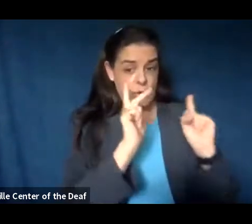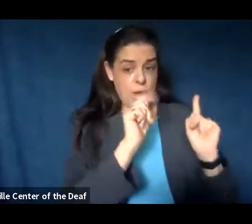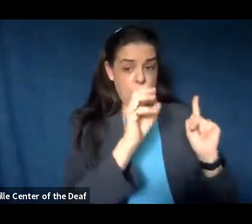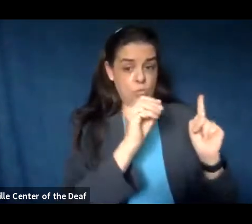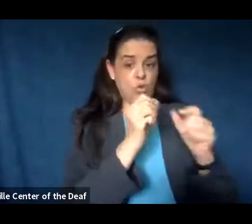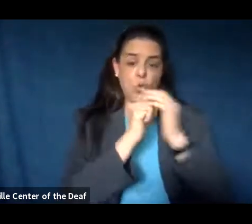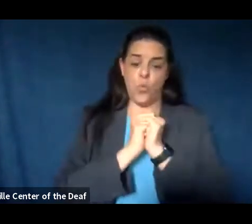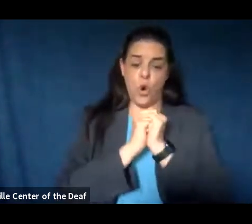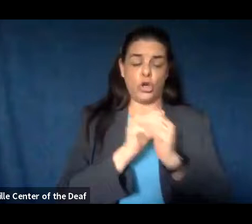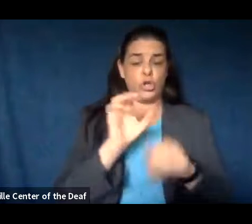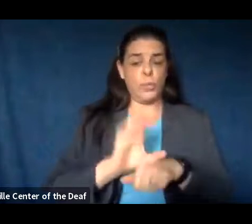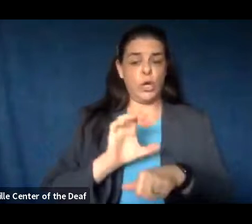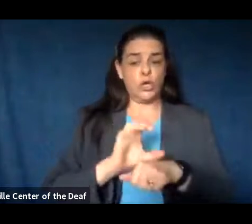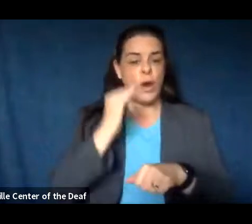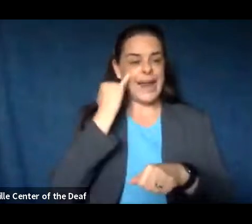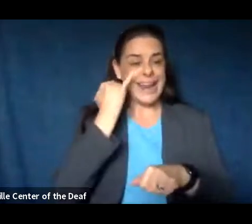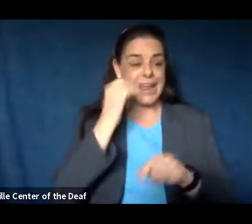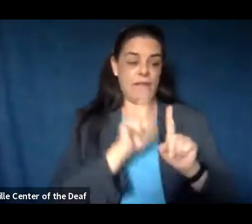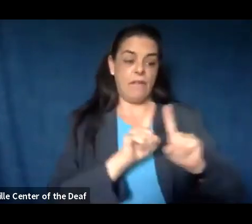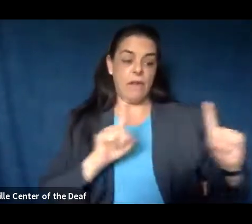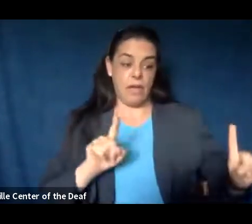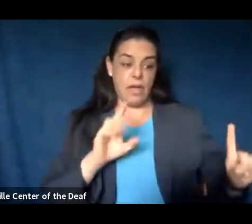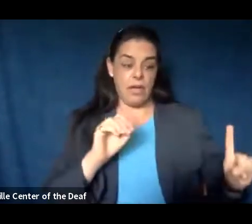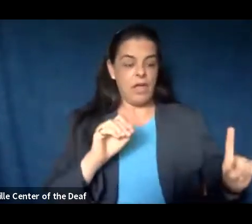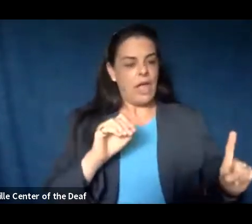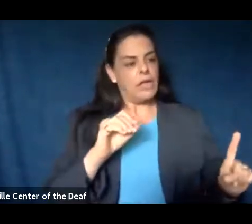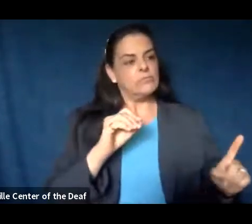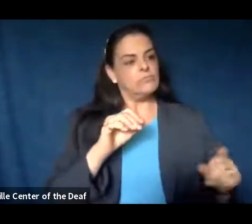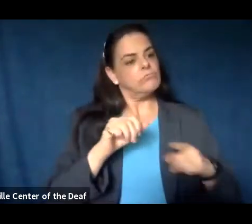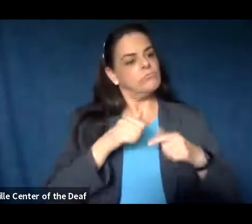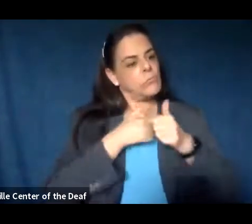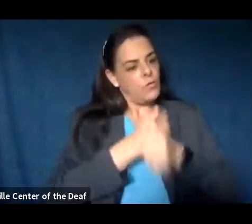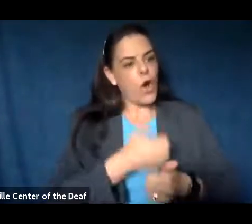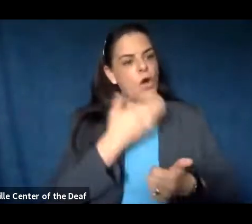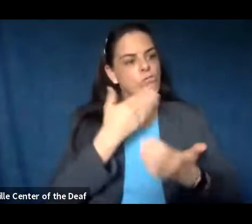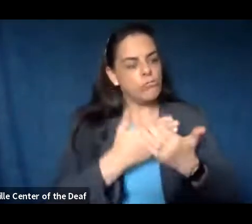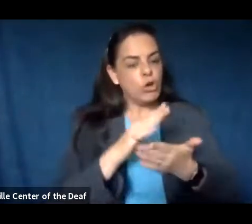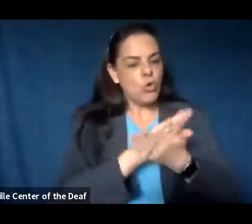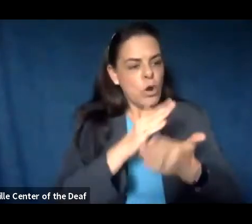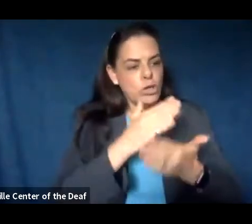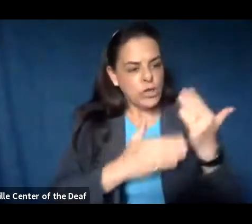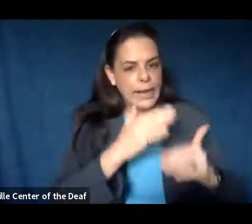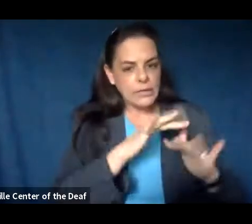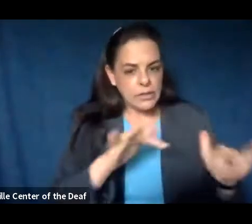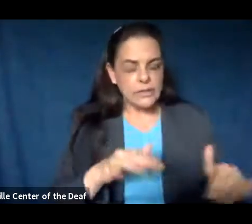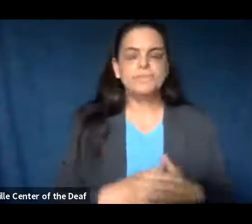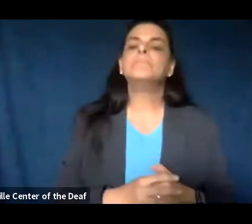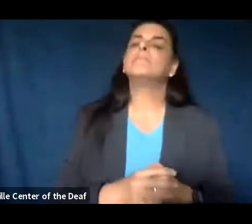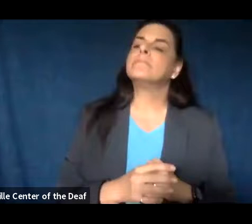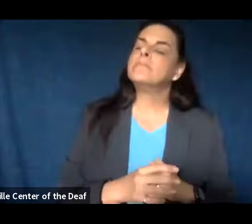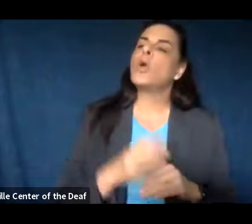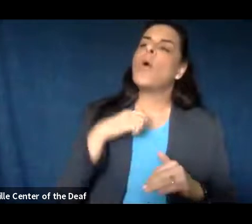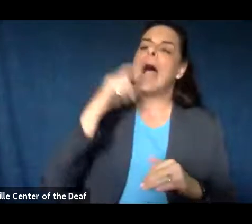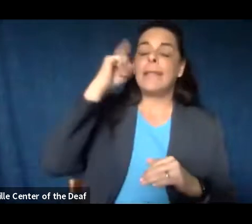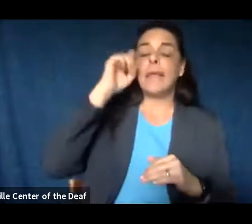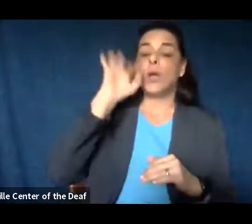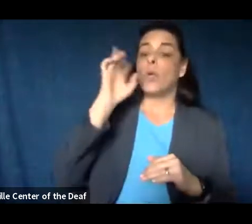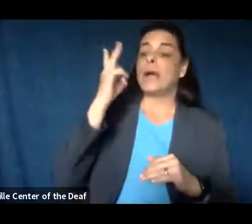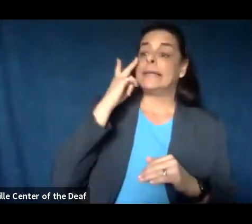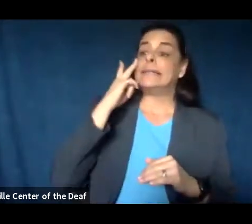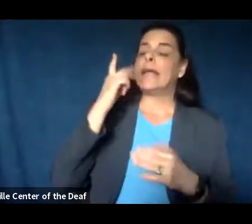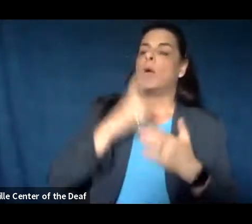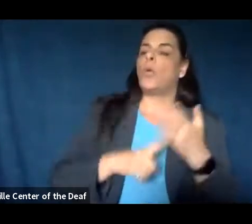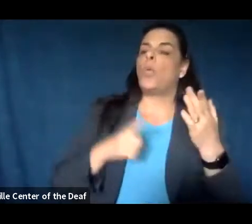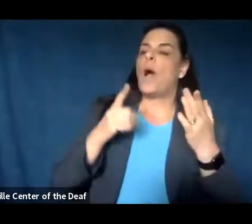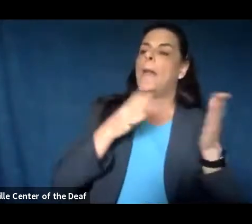in church if they social distance and practice good hygiene? So I think we'll see what the plans say as they come